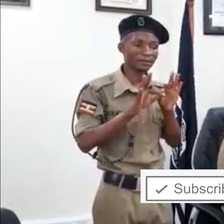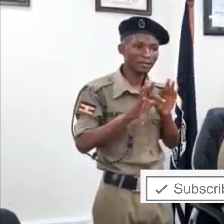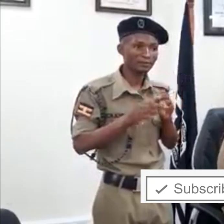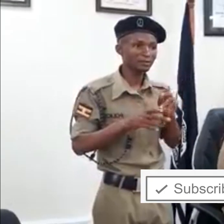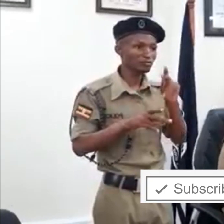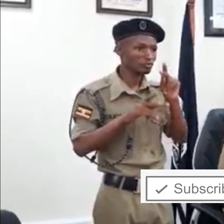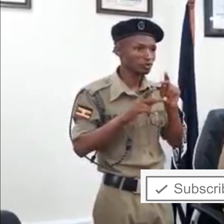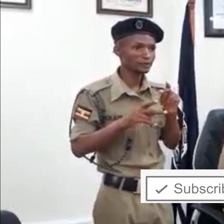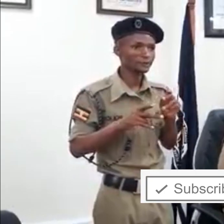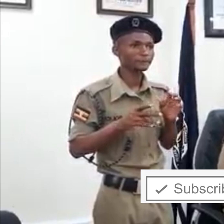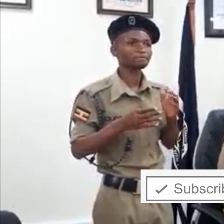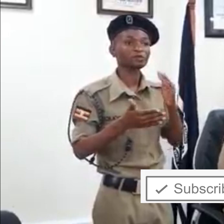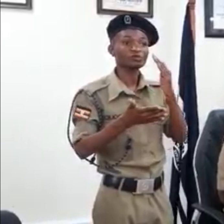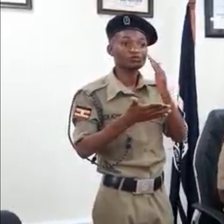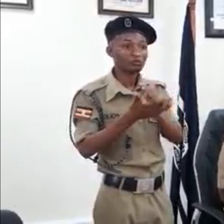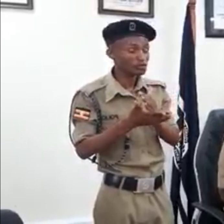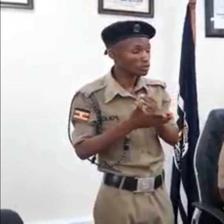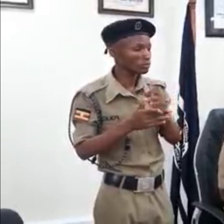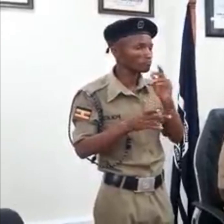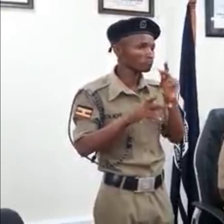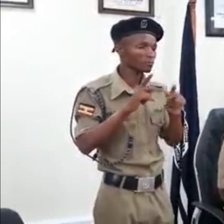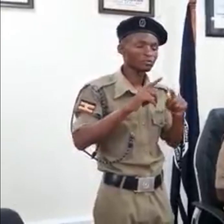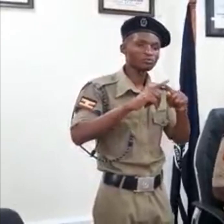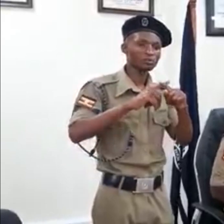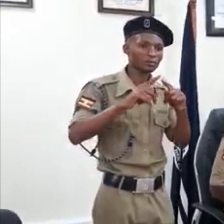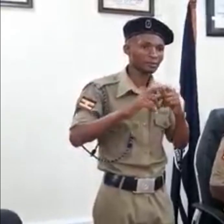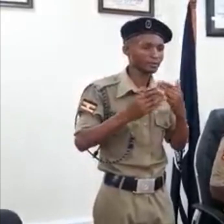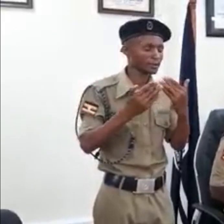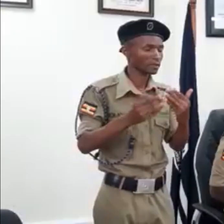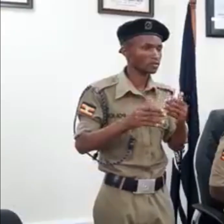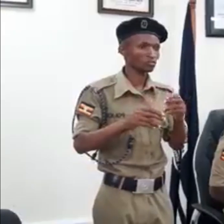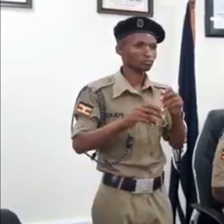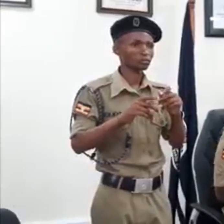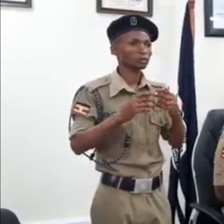from spreading more havoc as we talk now.